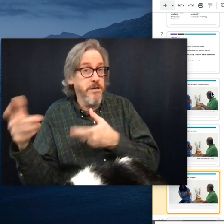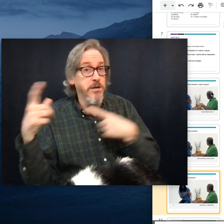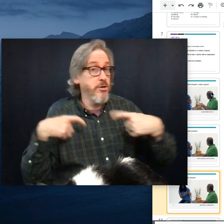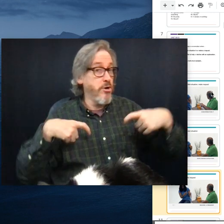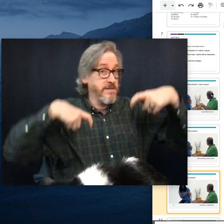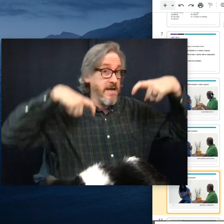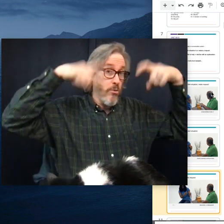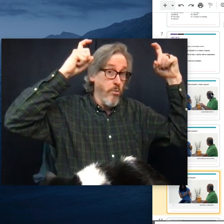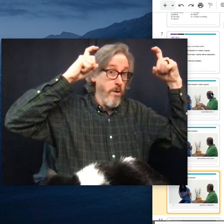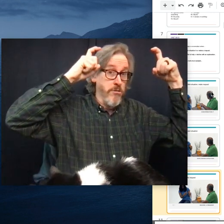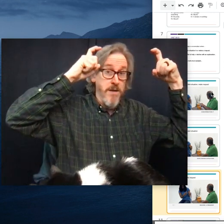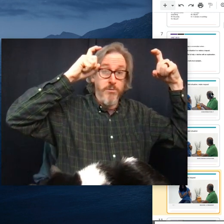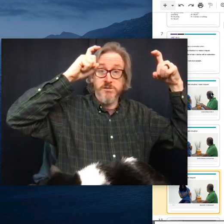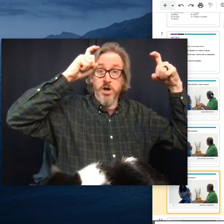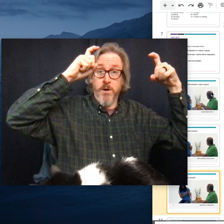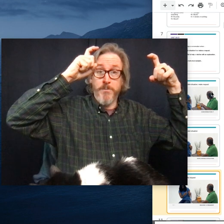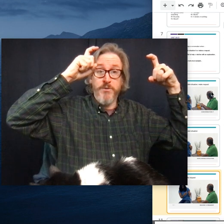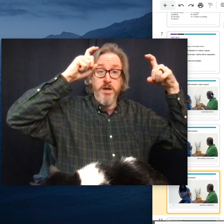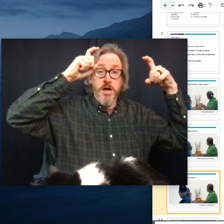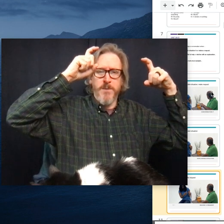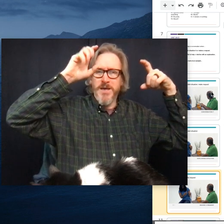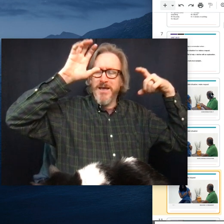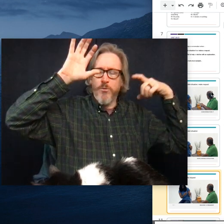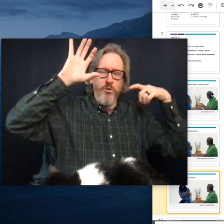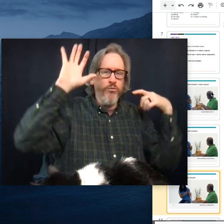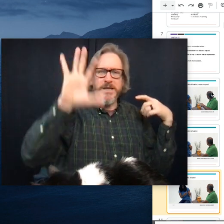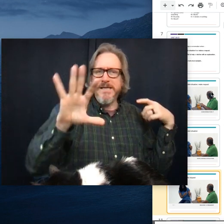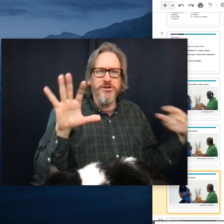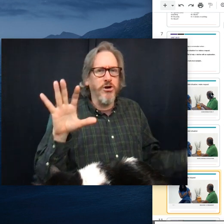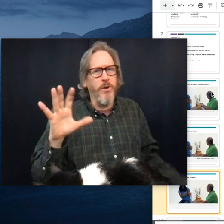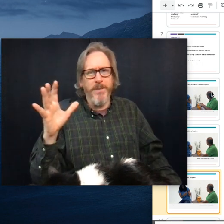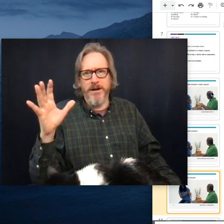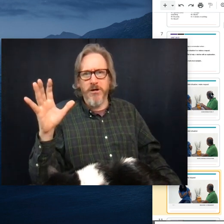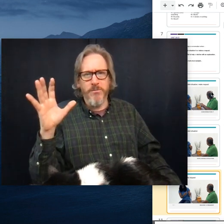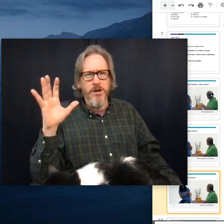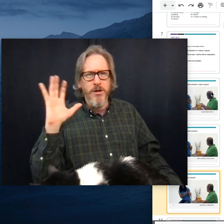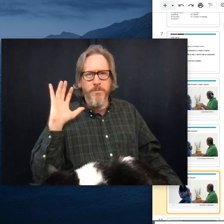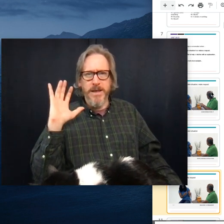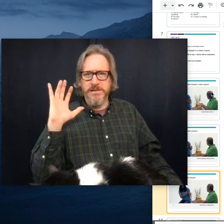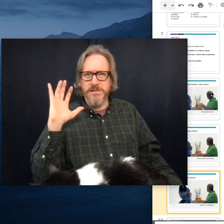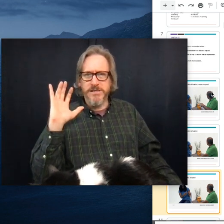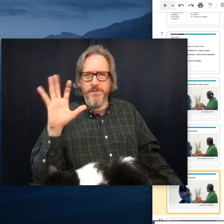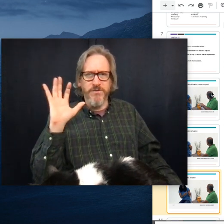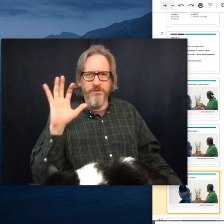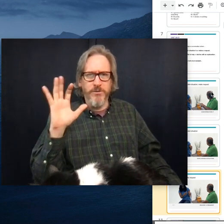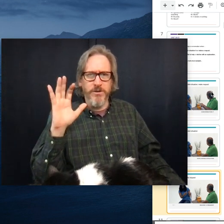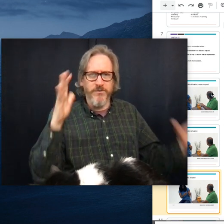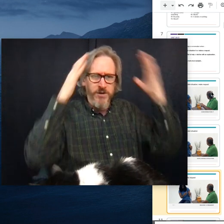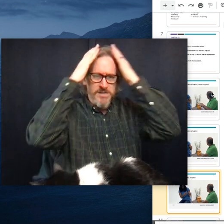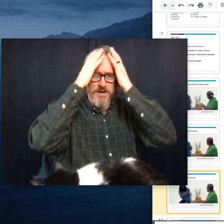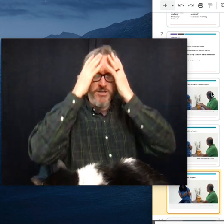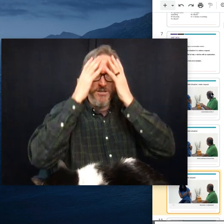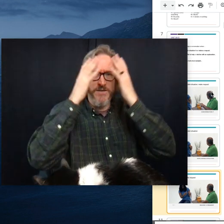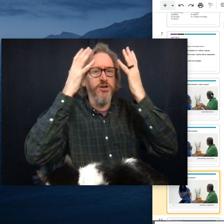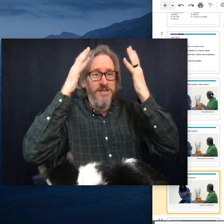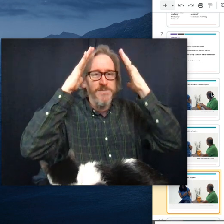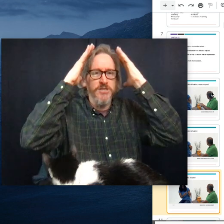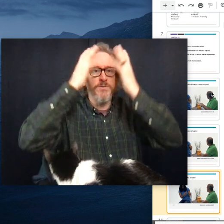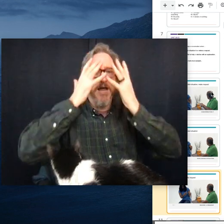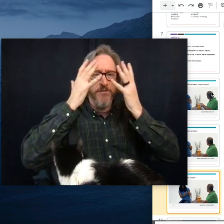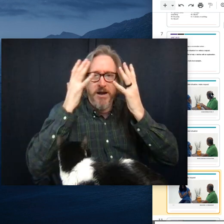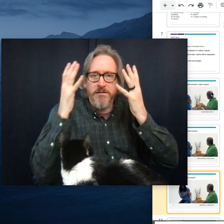ideas. Notice how when her eyebrows go up, the really stark white background makes some of the filming really